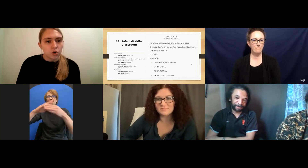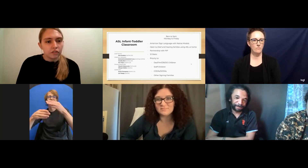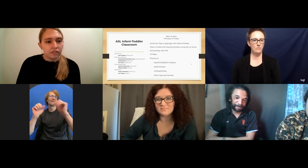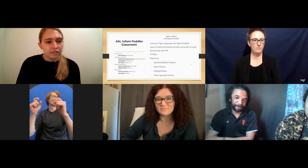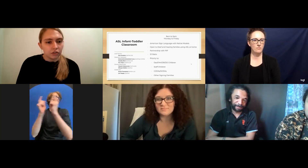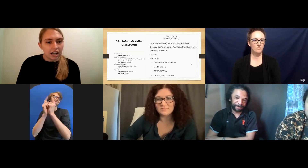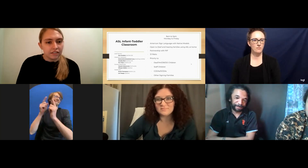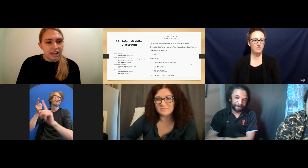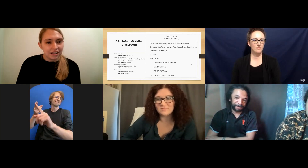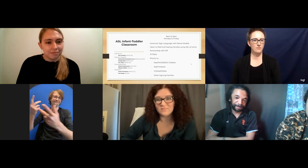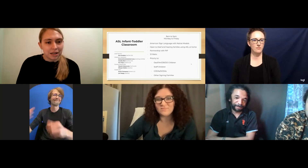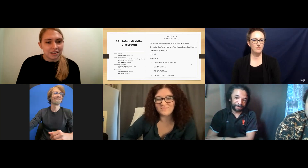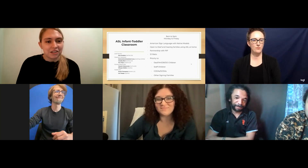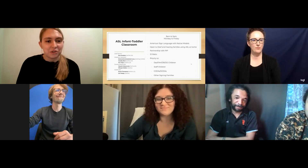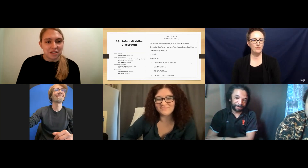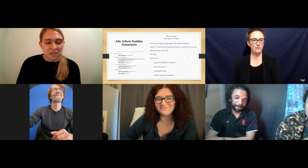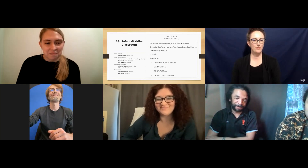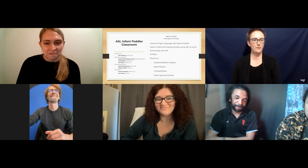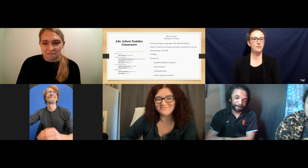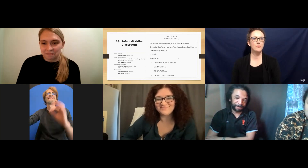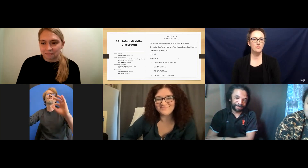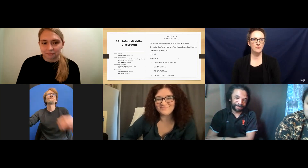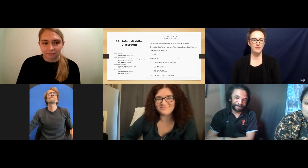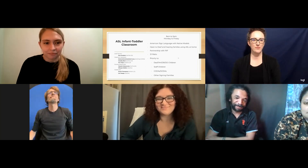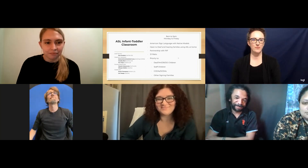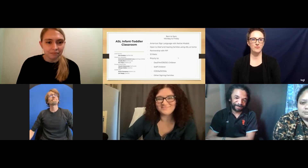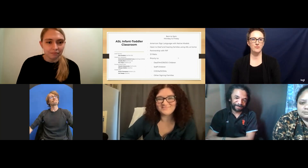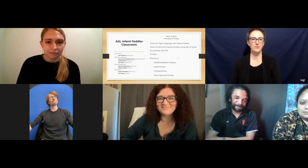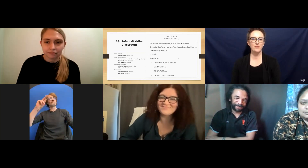I don't know if they've arrived yet, but you'll meet them.